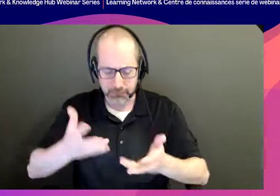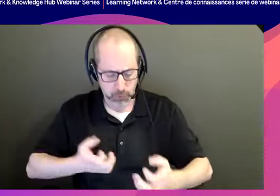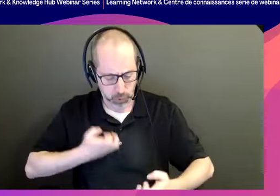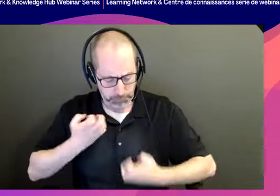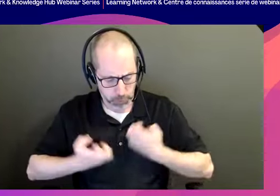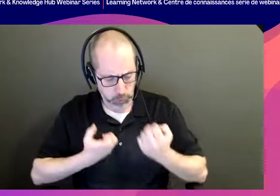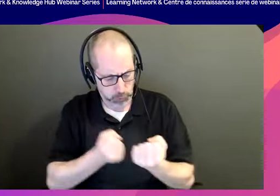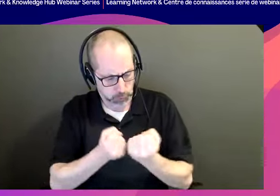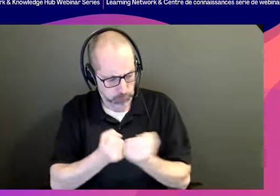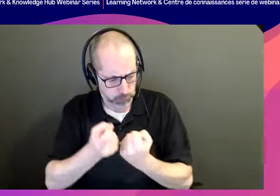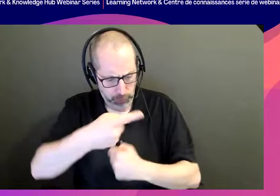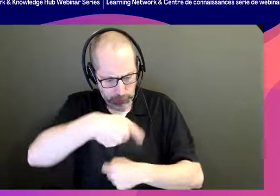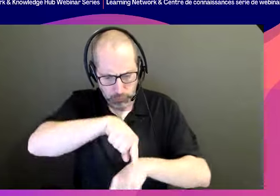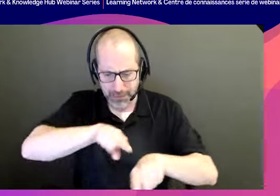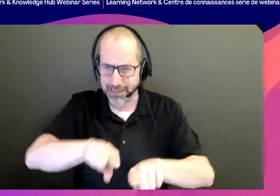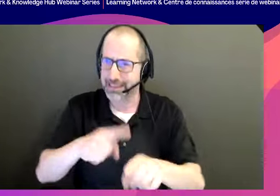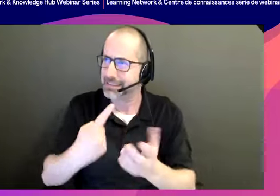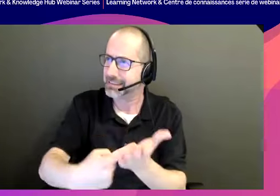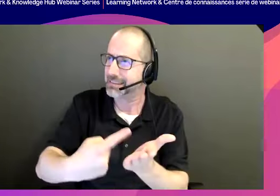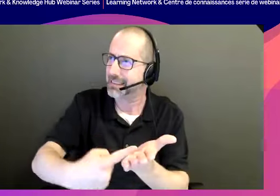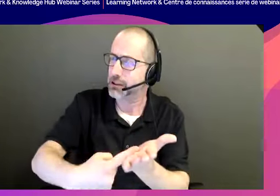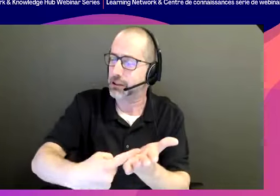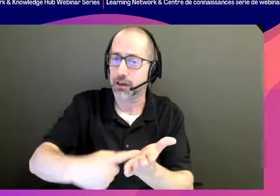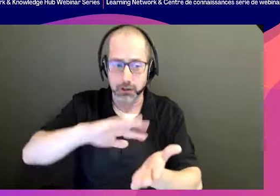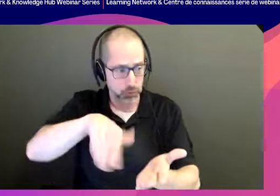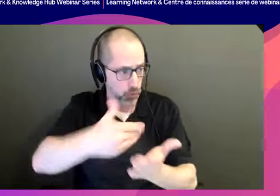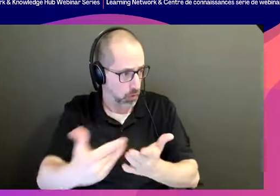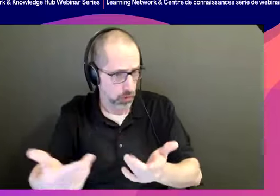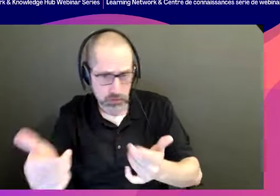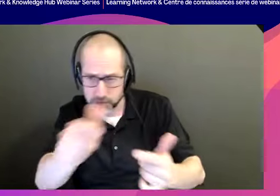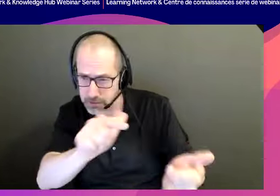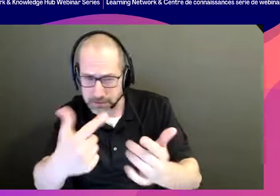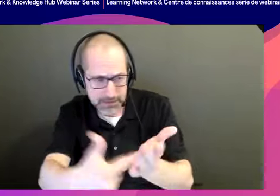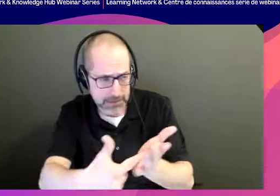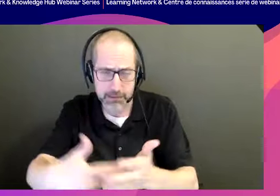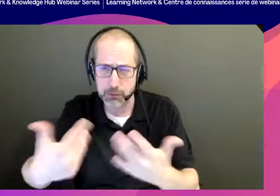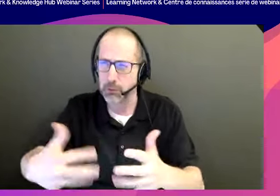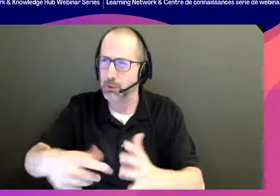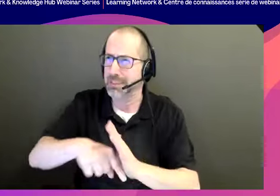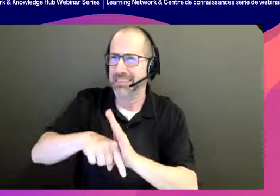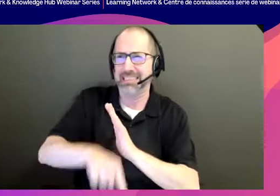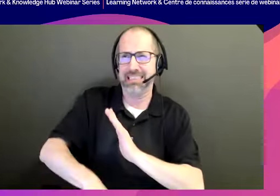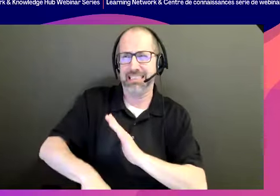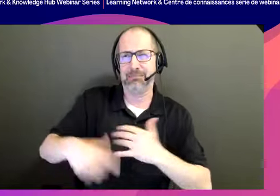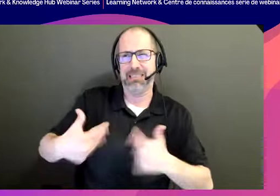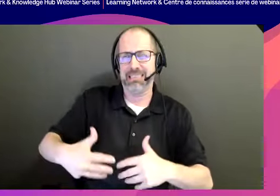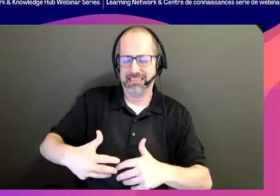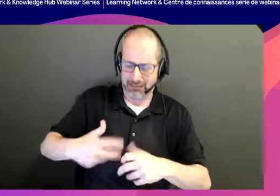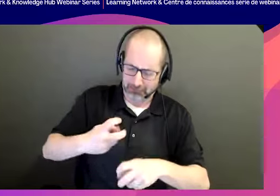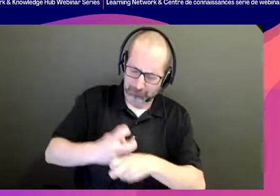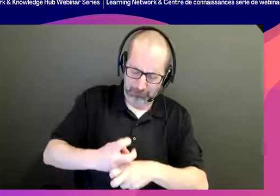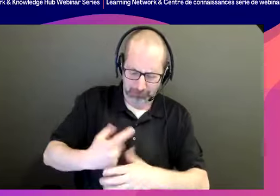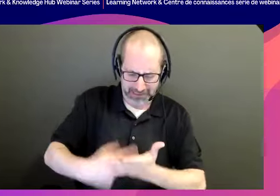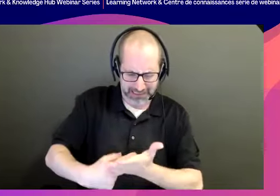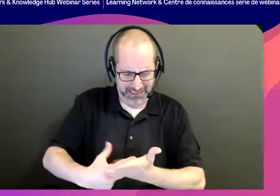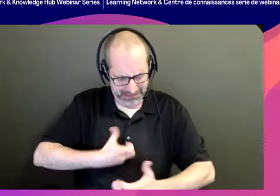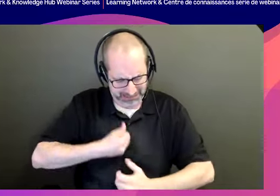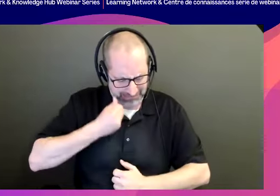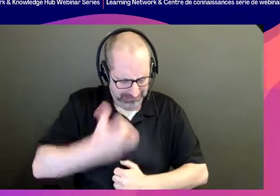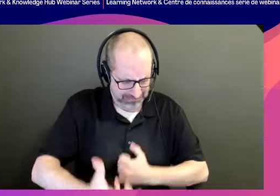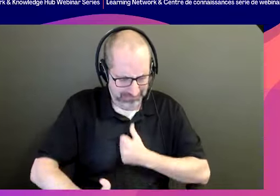these discussions, because all of these discussions are deep and heavy and we have to reach inside. I just pray that you can help